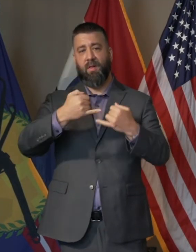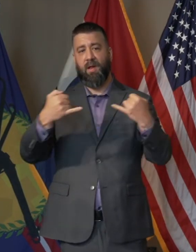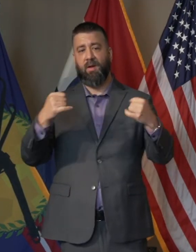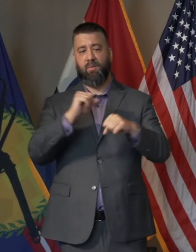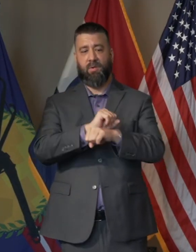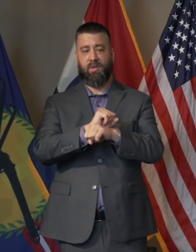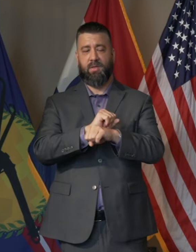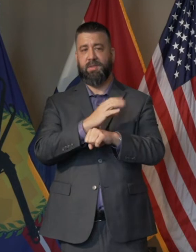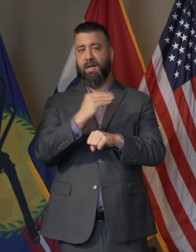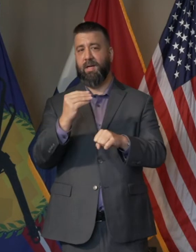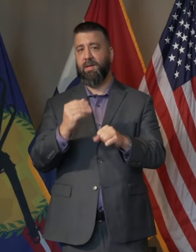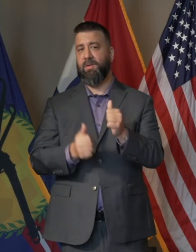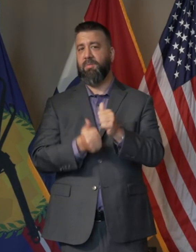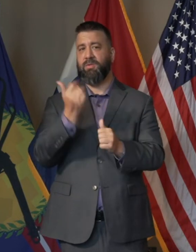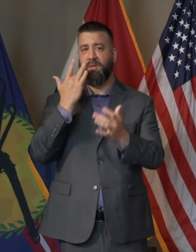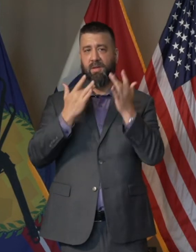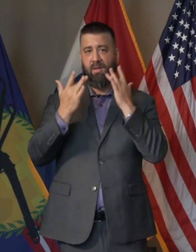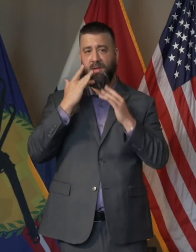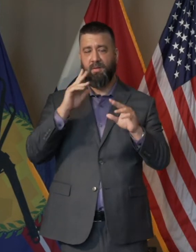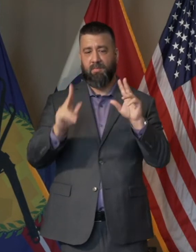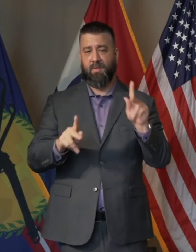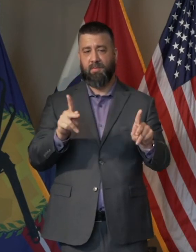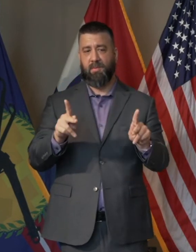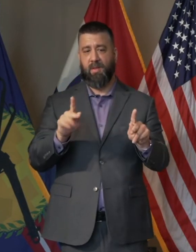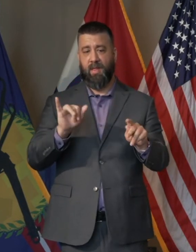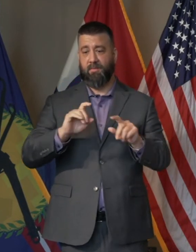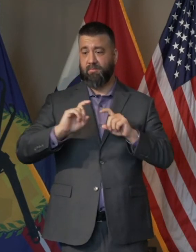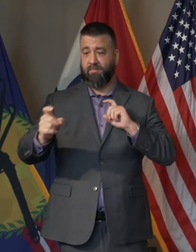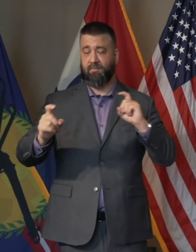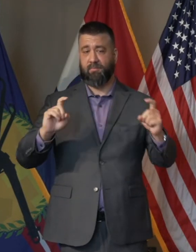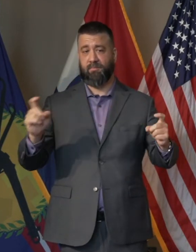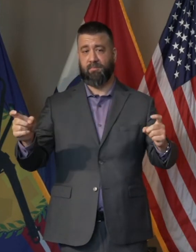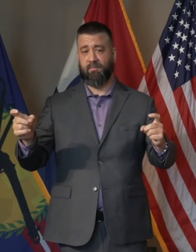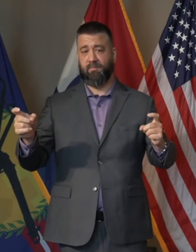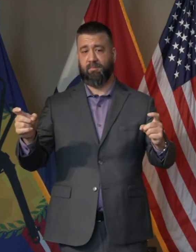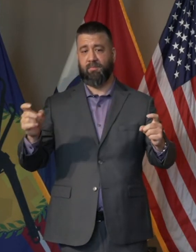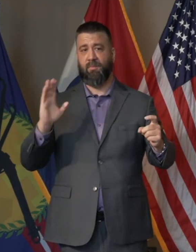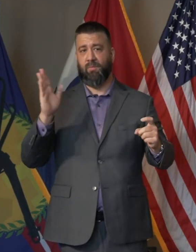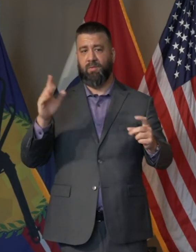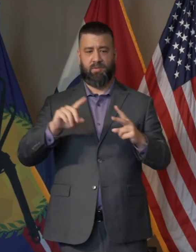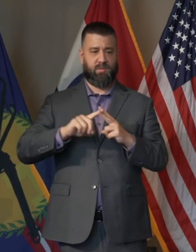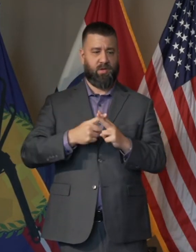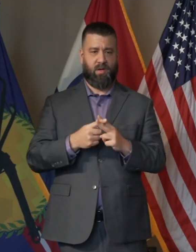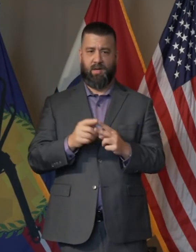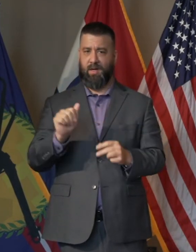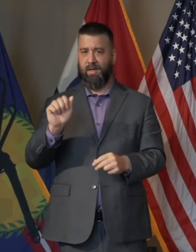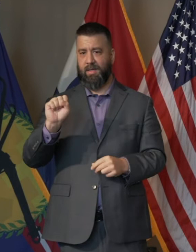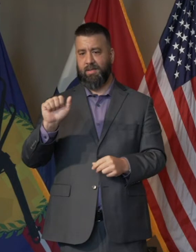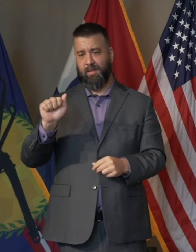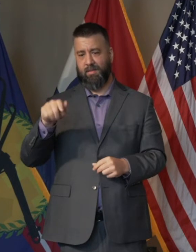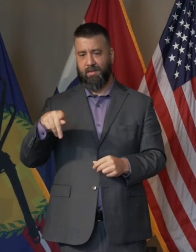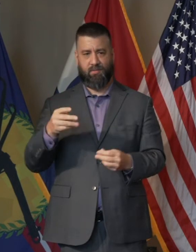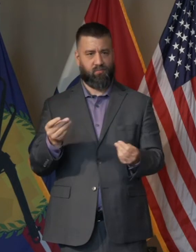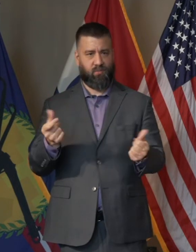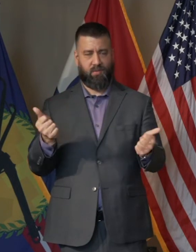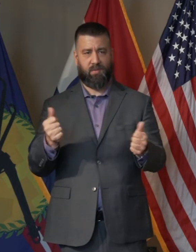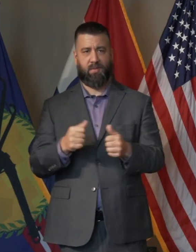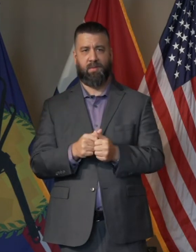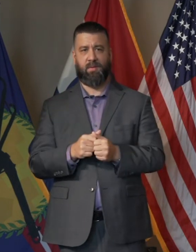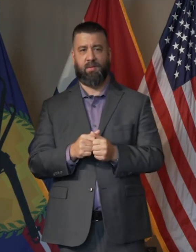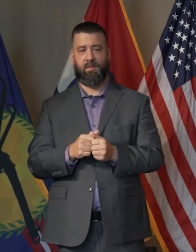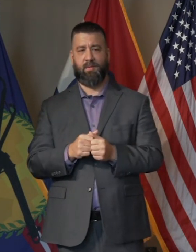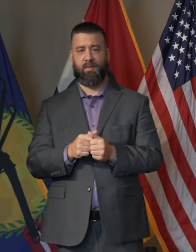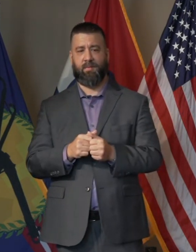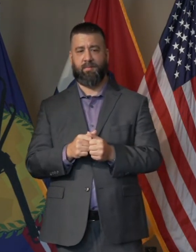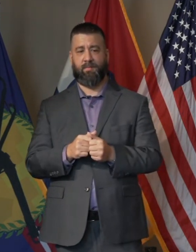vulnerable populations, and that distribution will roll out as quickly as possible. In the first